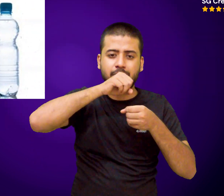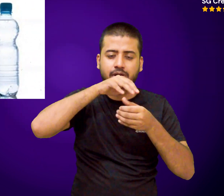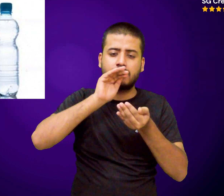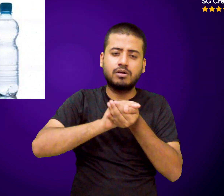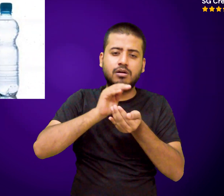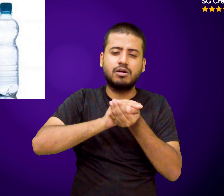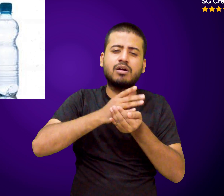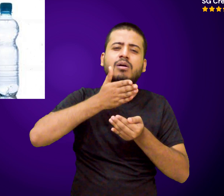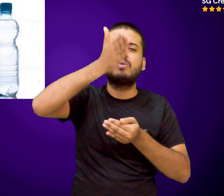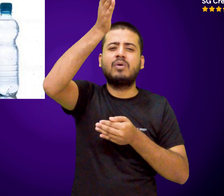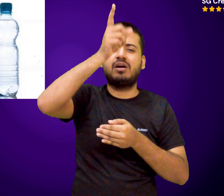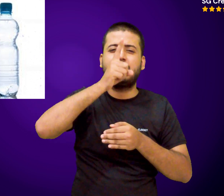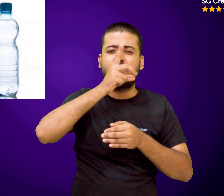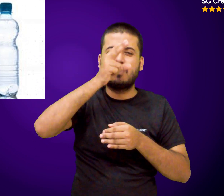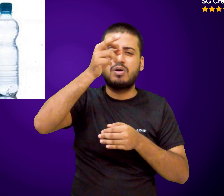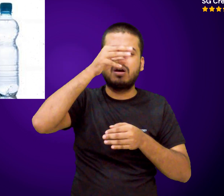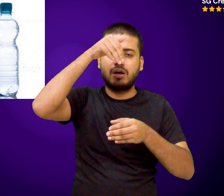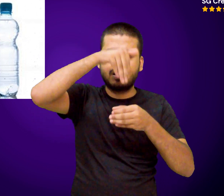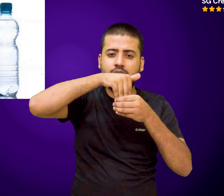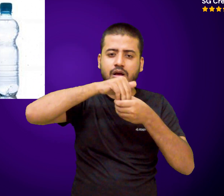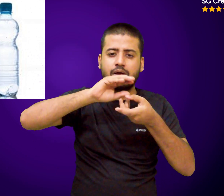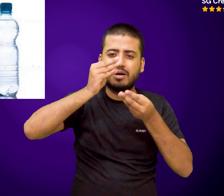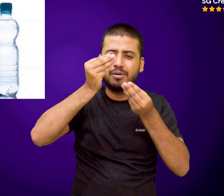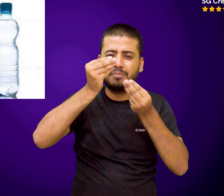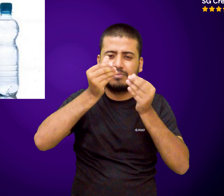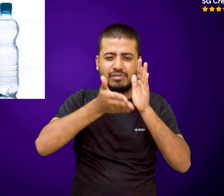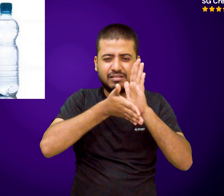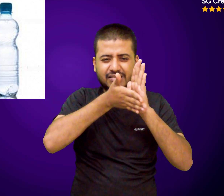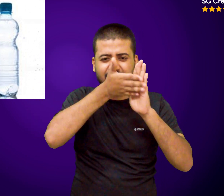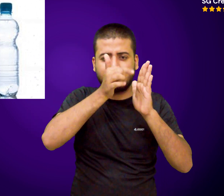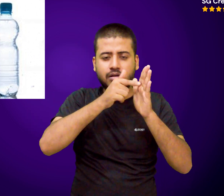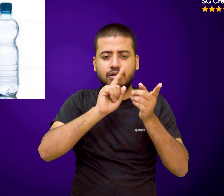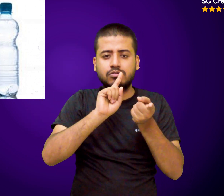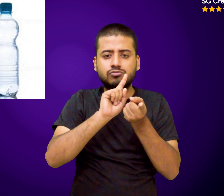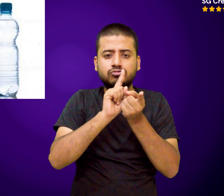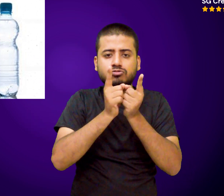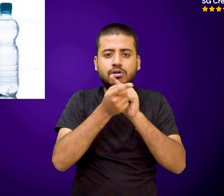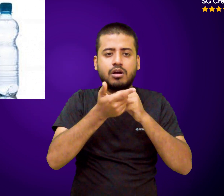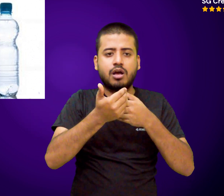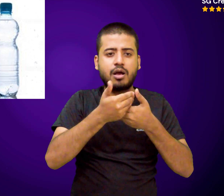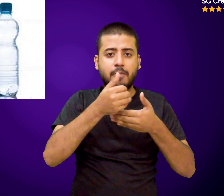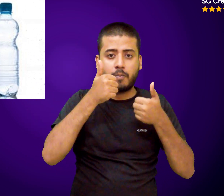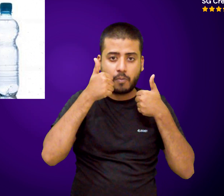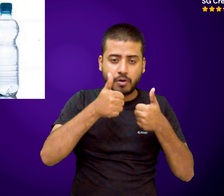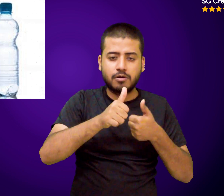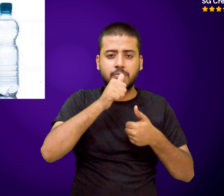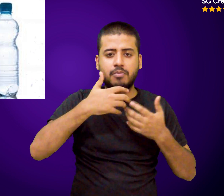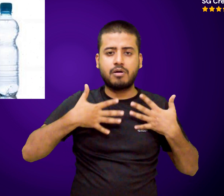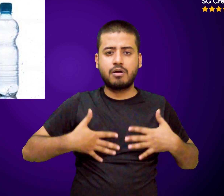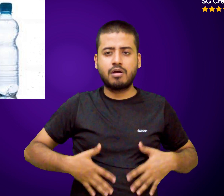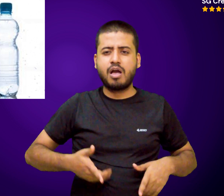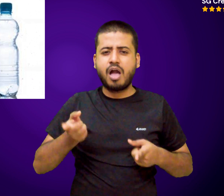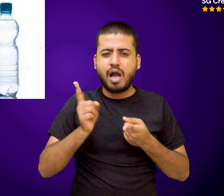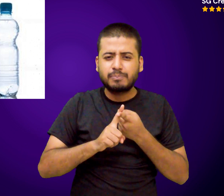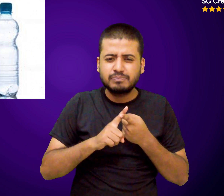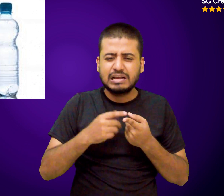the accumulation of plastic waste in the environment, with potential long-term health consequences for both humans and